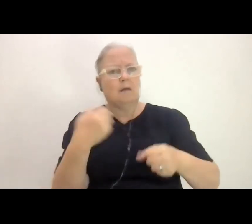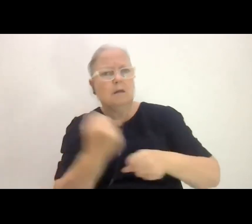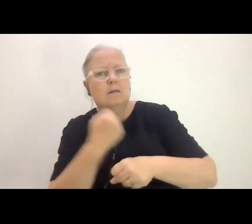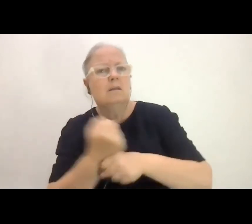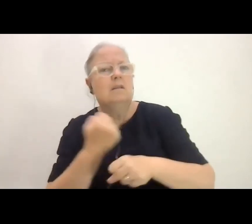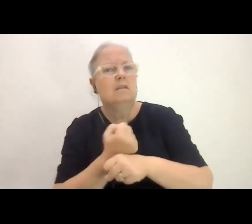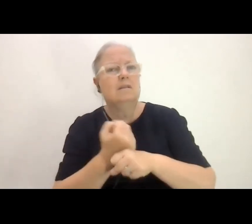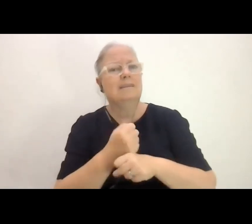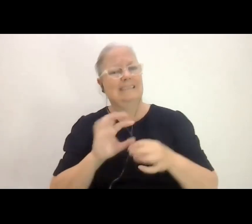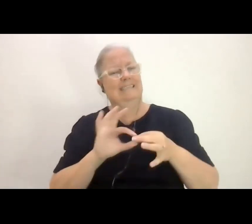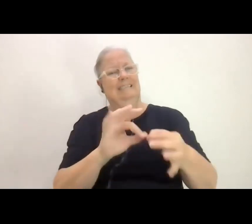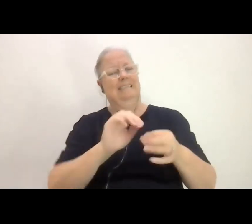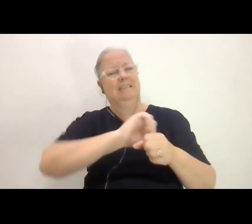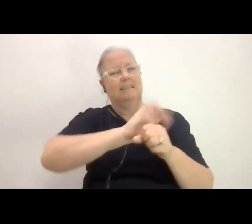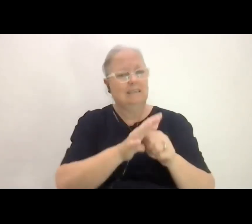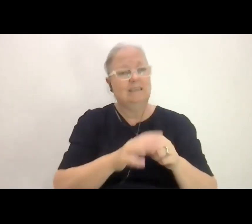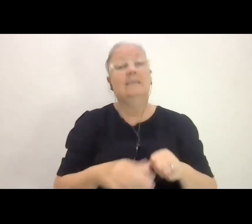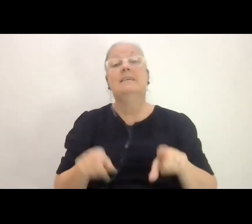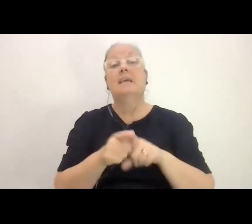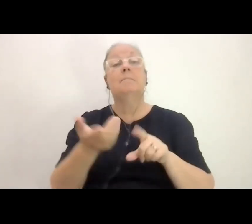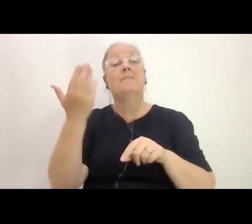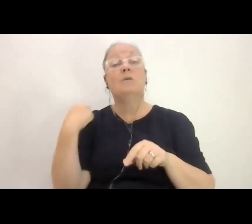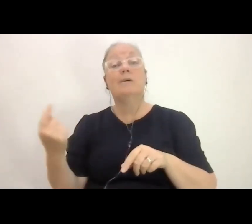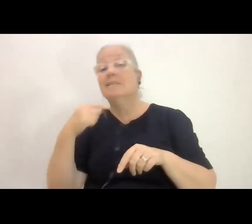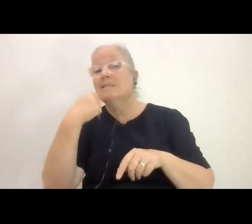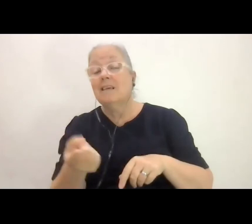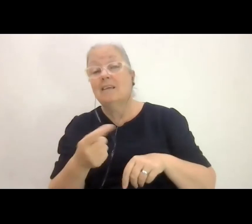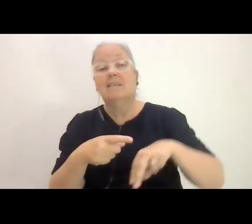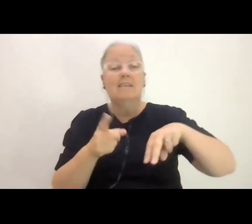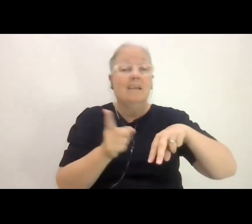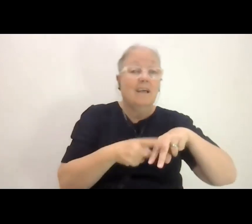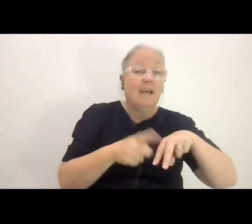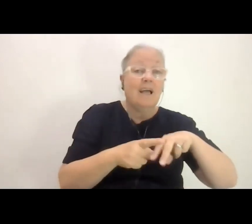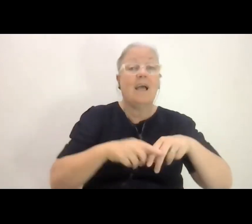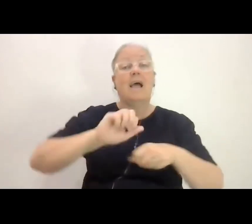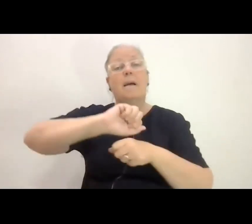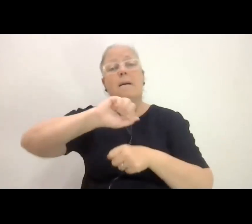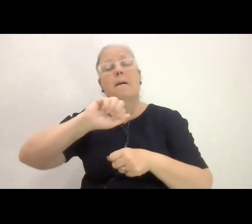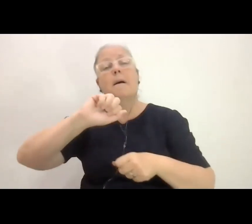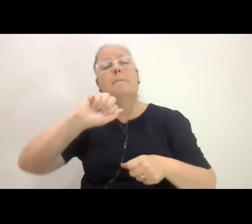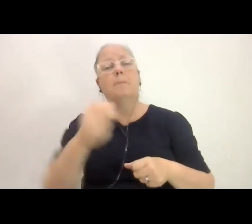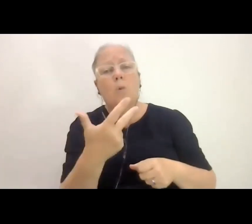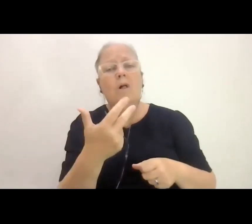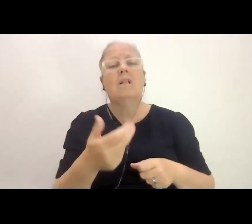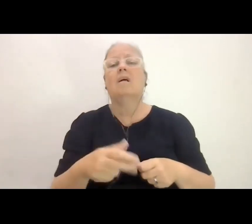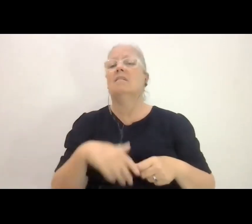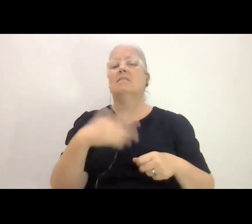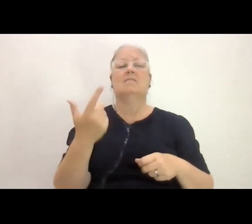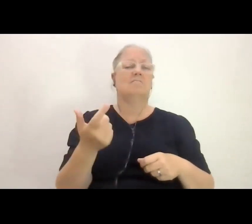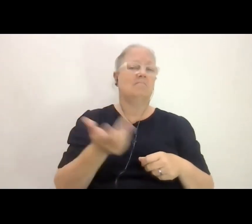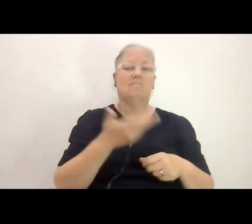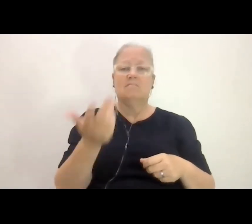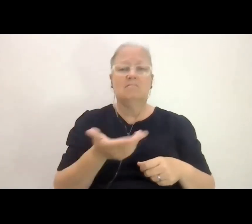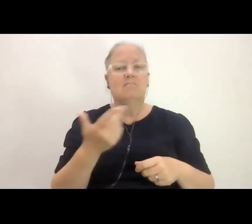has responded to HIV, Ebola, H1N1, and COVID-19, we know that trust and community mobilization